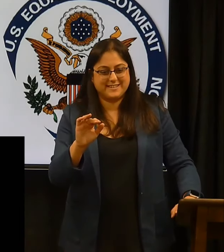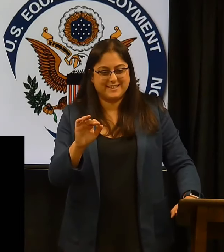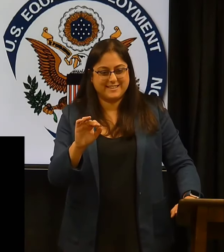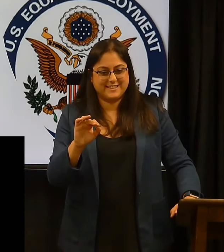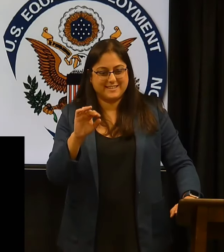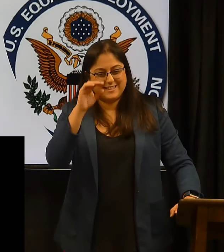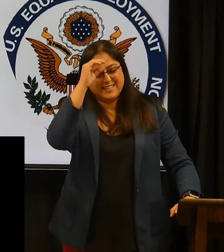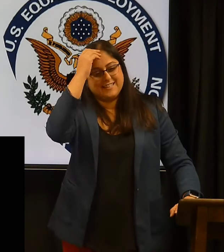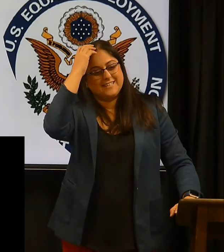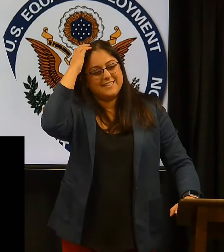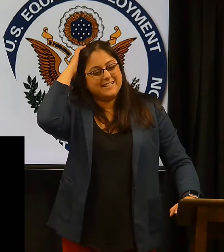Yeah.